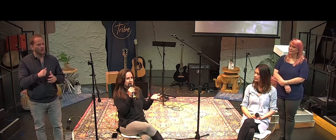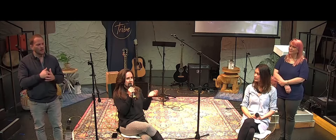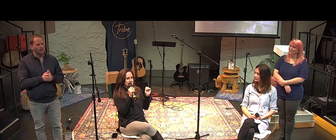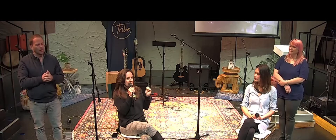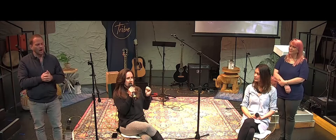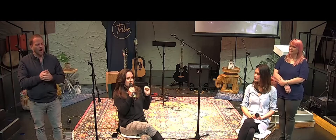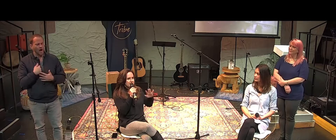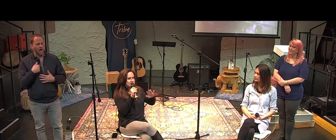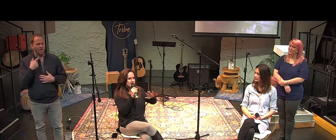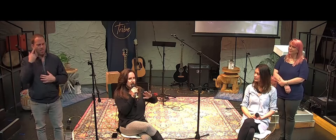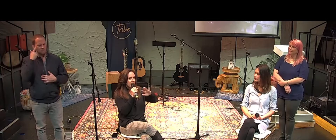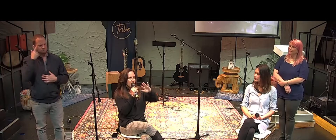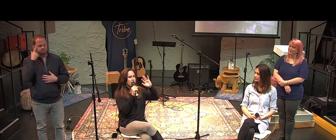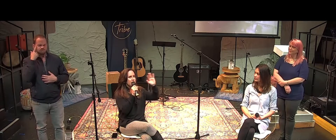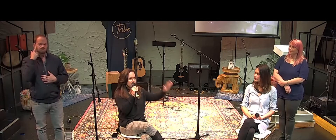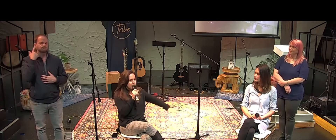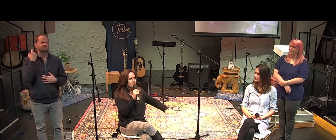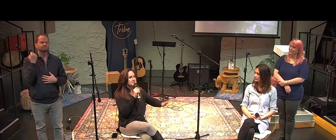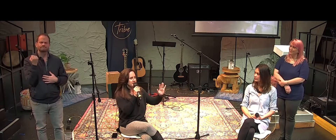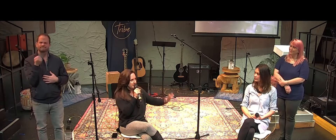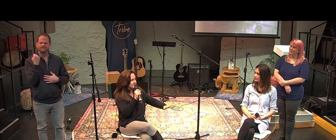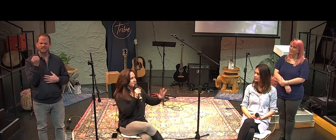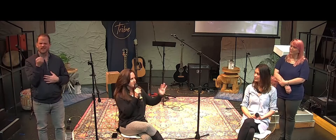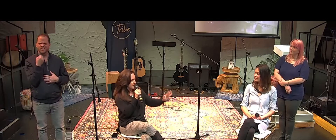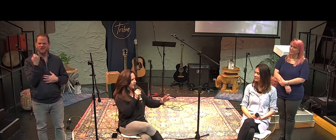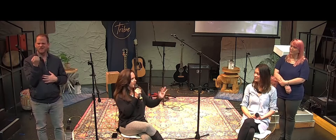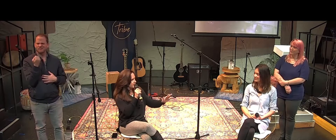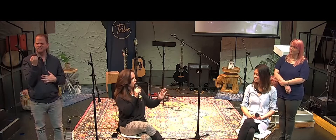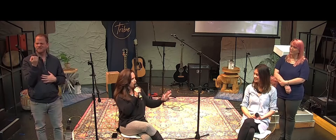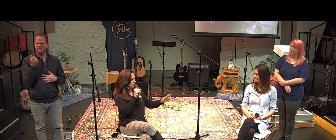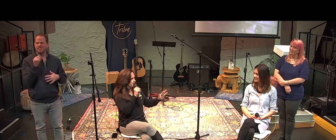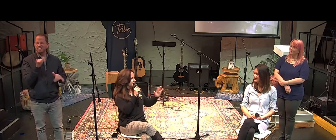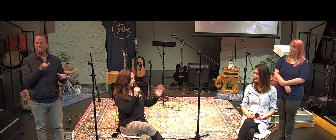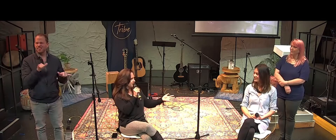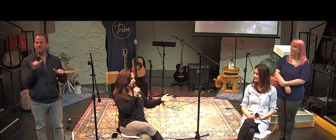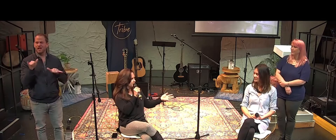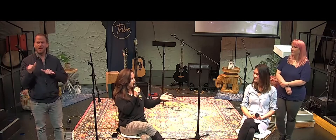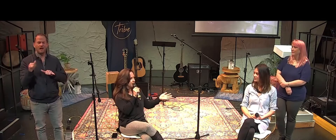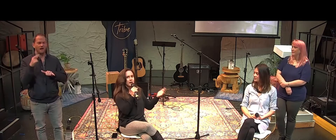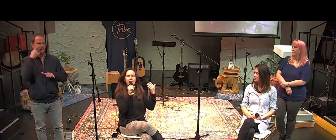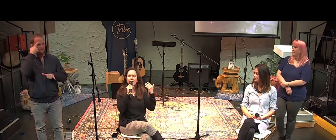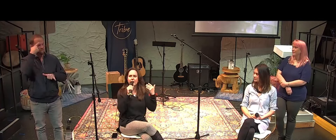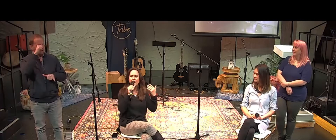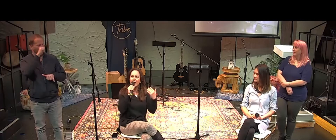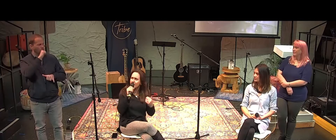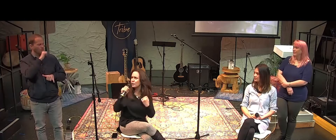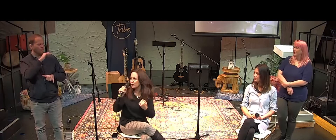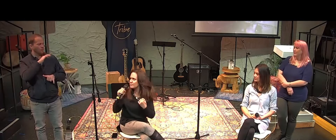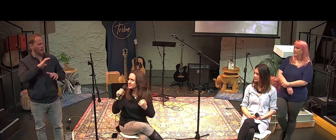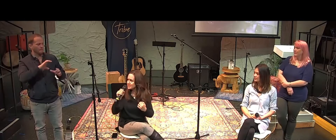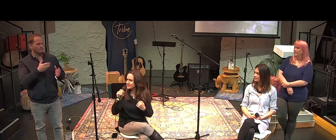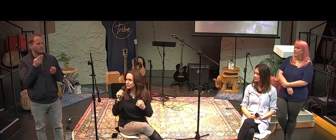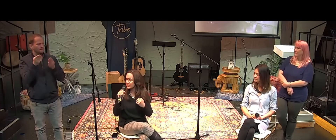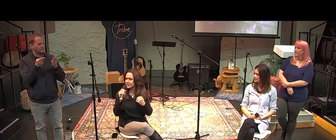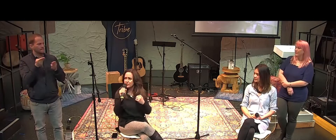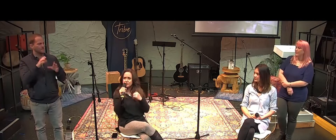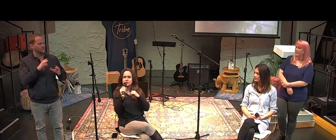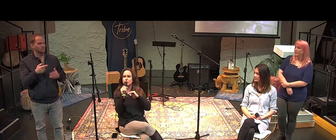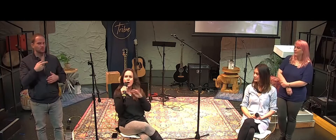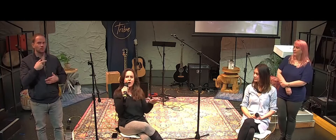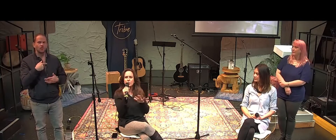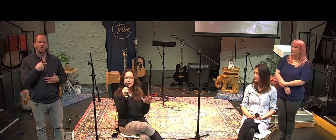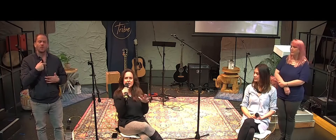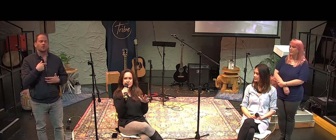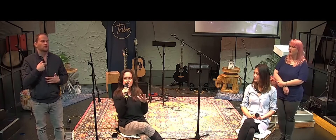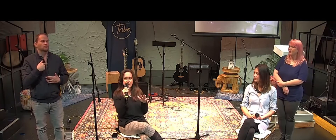Saturdays, that's like the busiest day in the women's ministry. I'm a women's ministry leader.